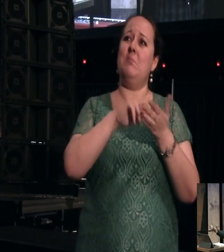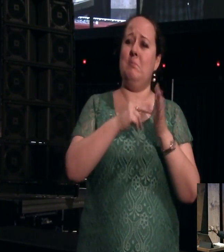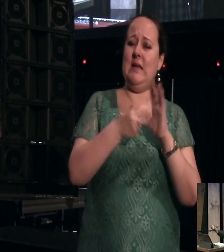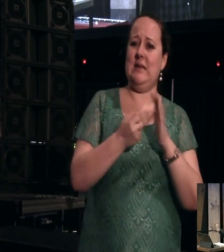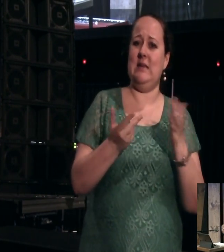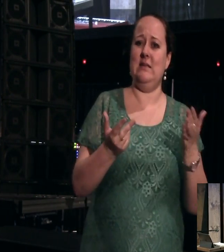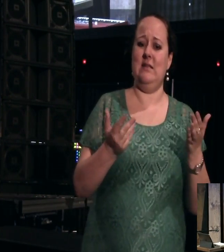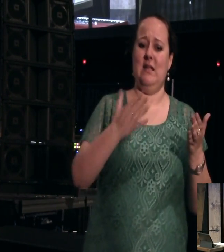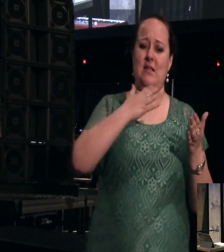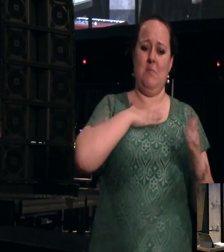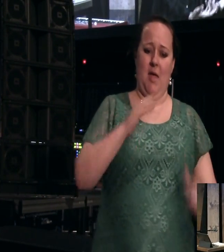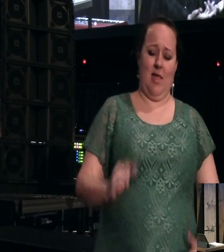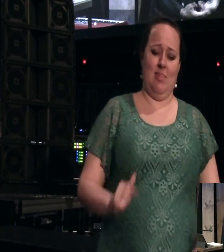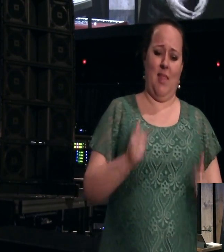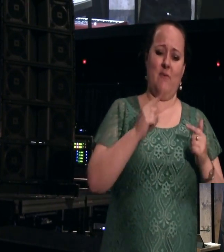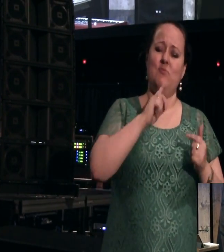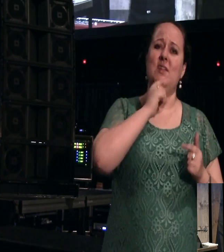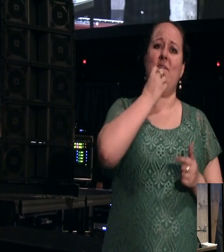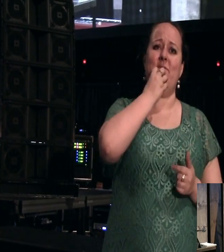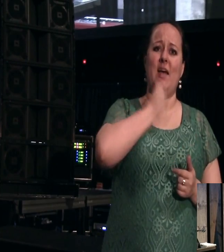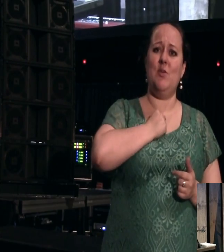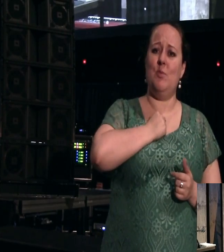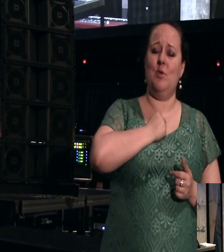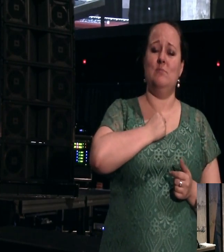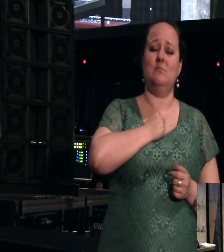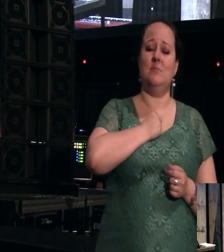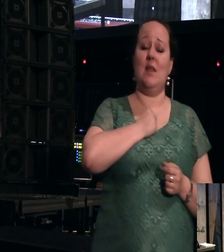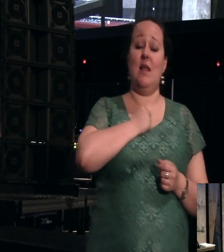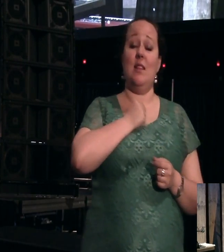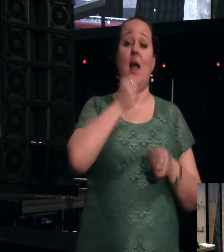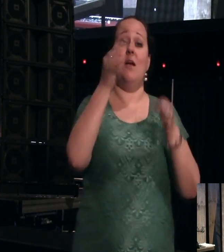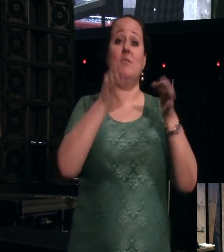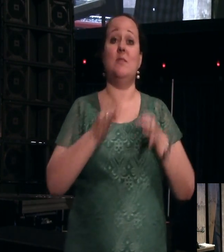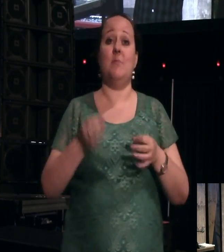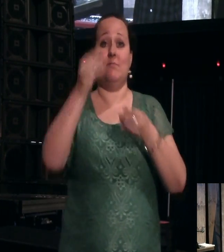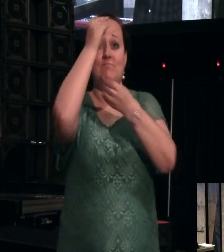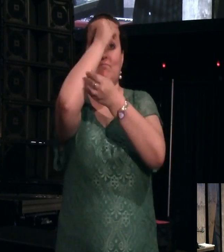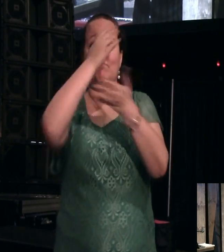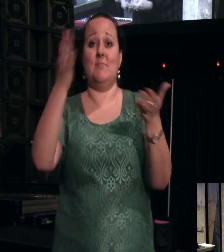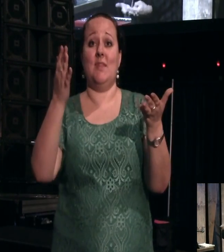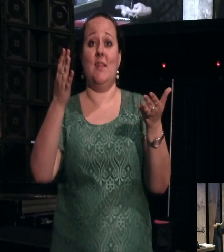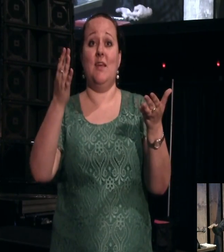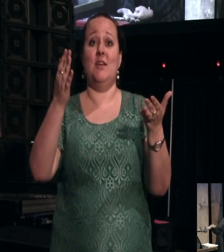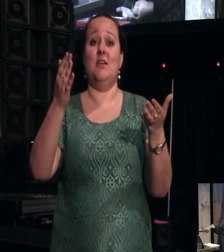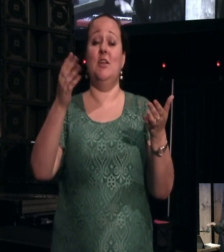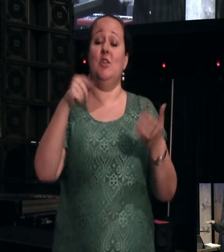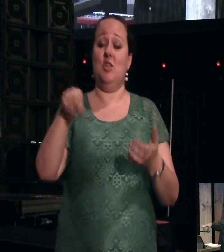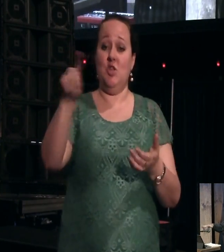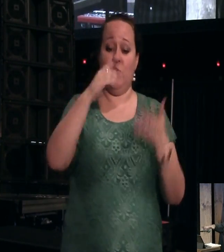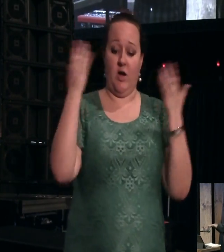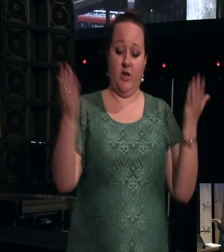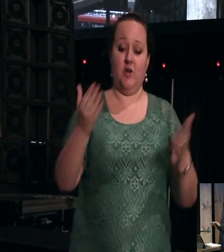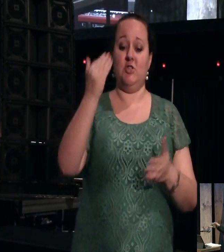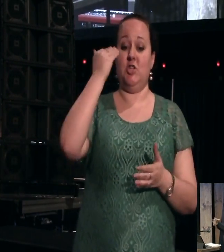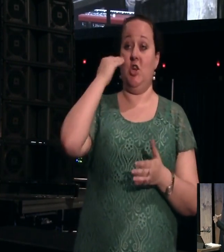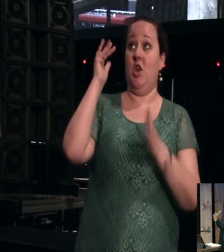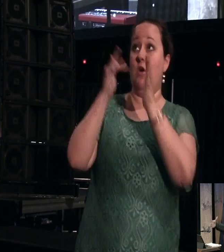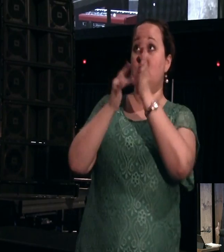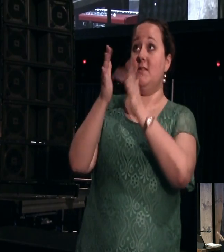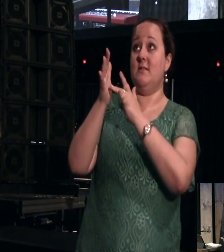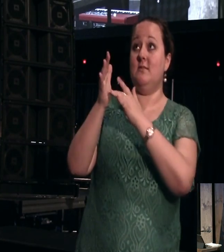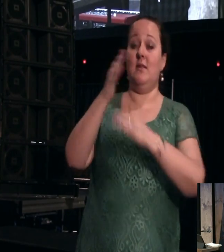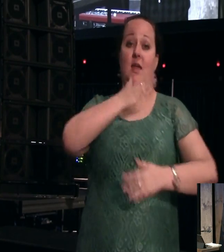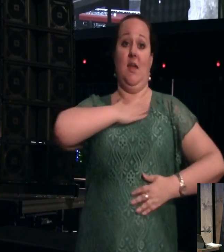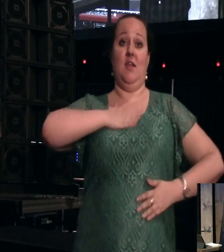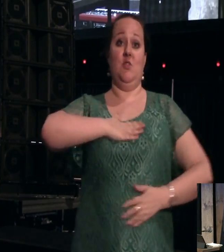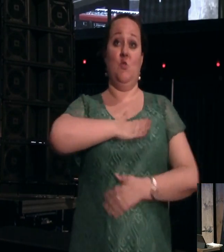really matter? Do I really have meaning? Is my life really valuable? Let me tell you why you exist. You